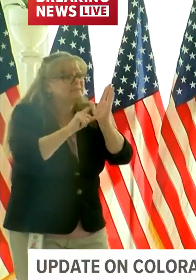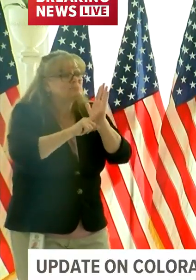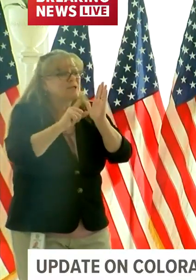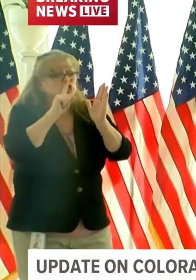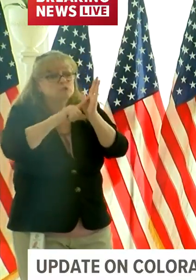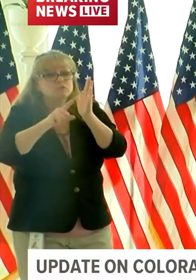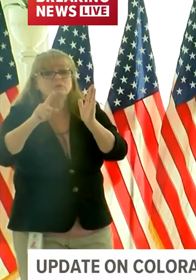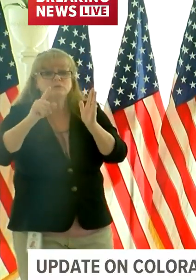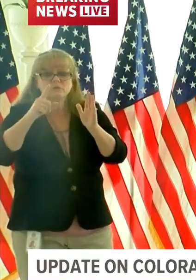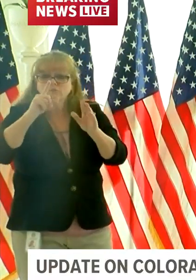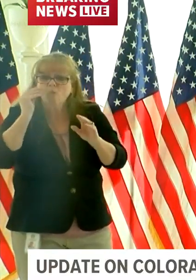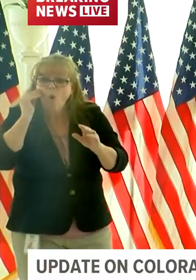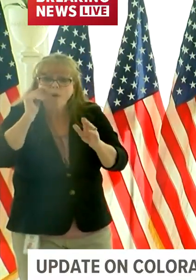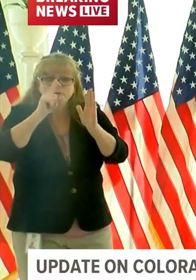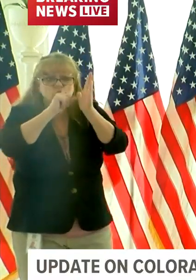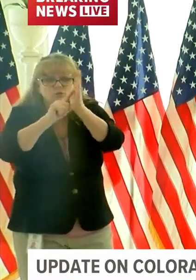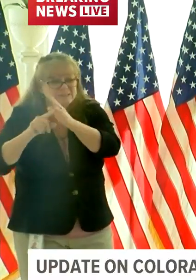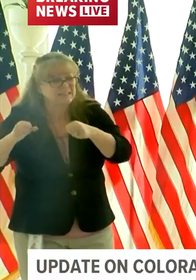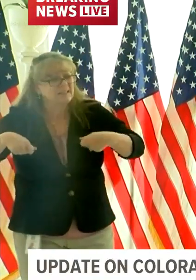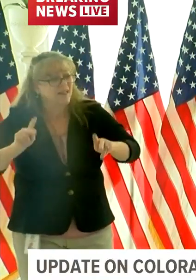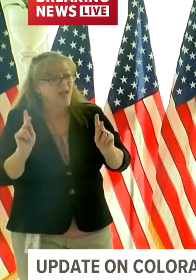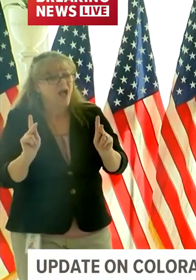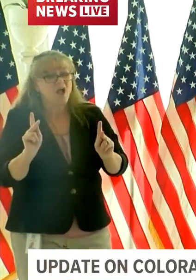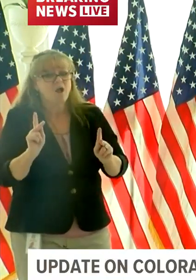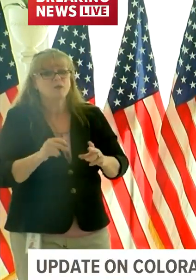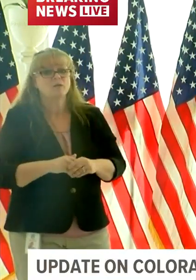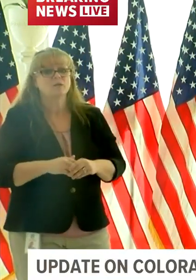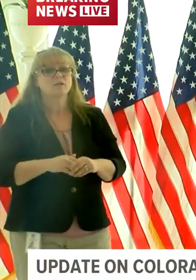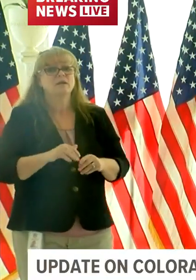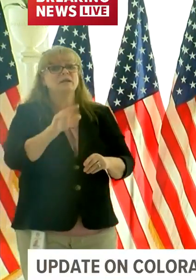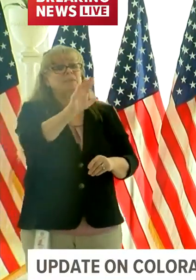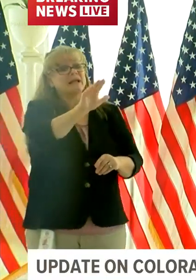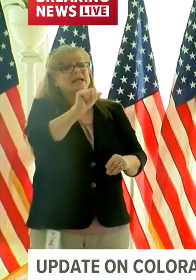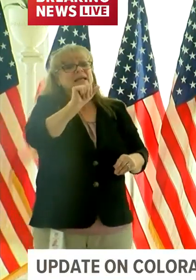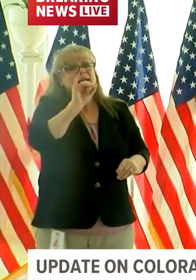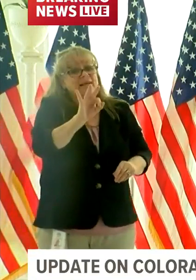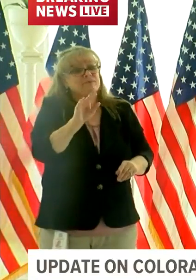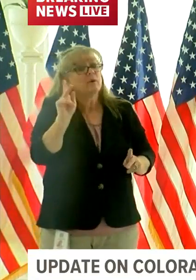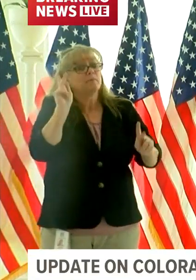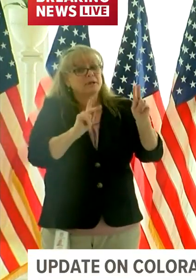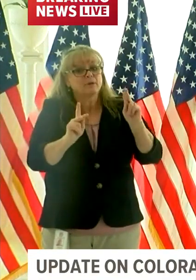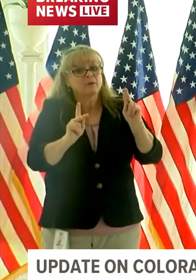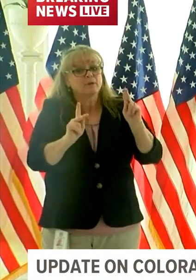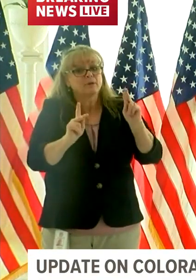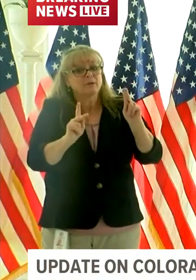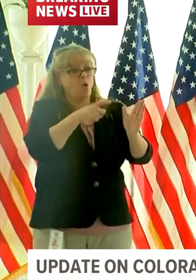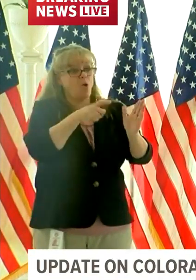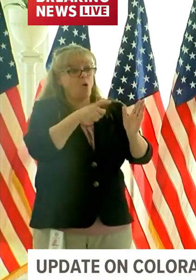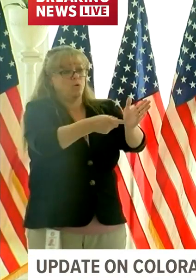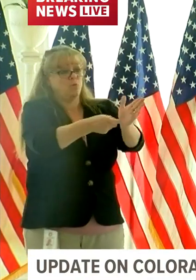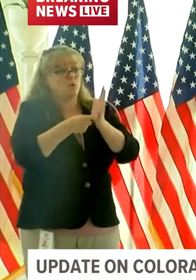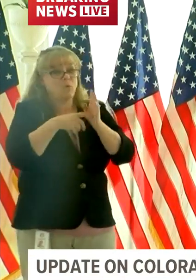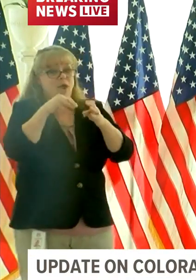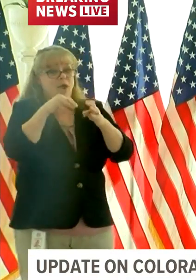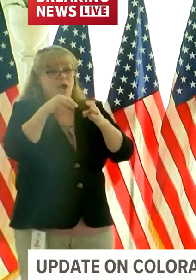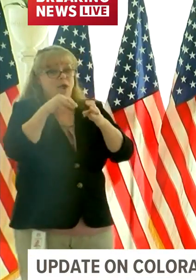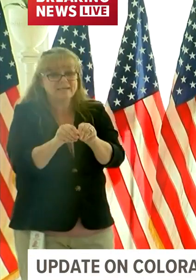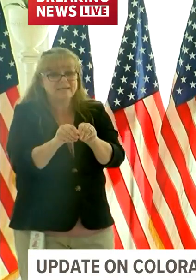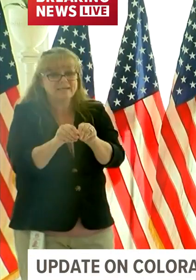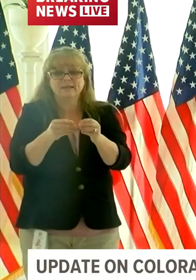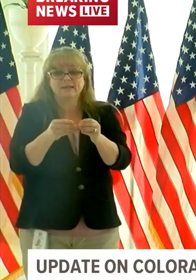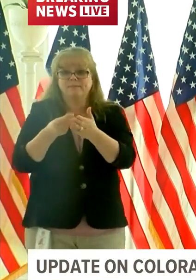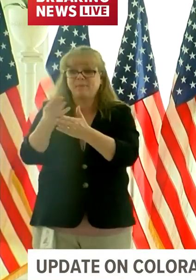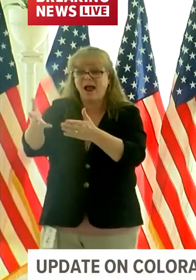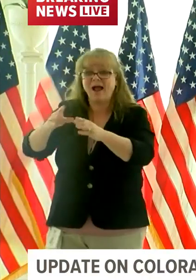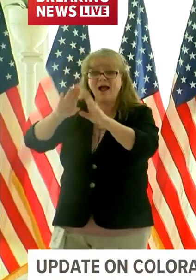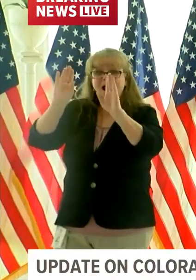those closings that unnecessary people aren't there. In a normal home purchase, it's really just the buyer, the seller, and maybe a lawyer. I